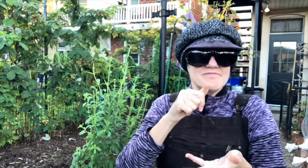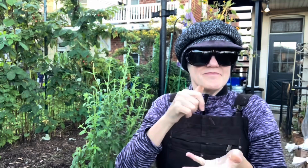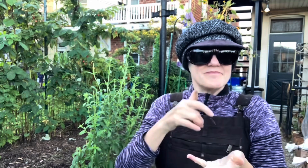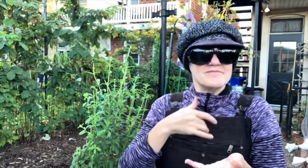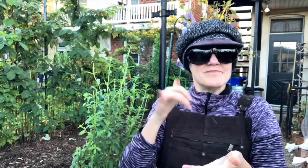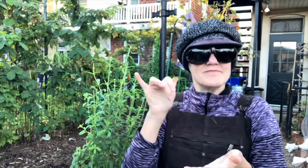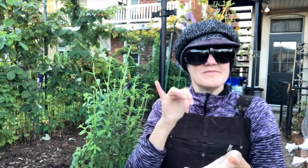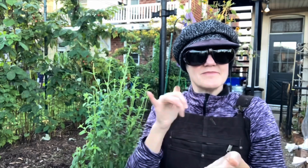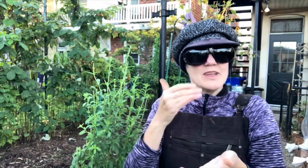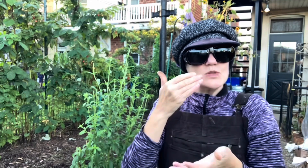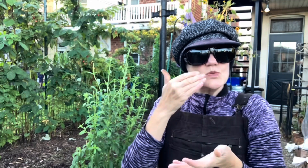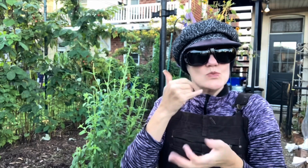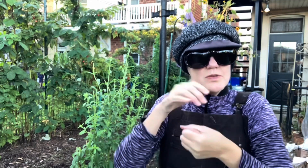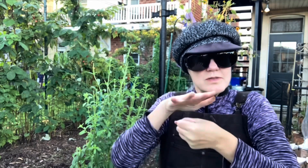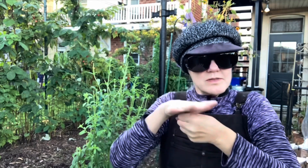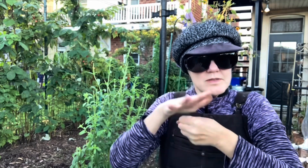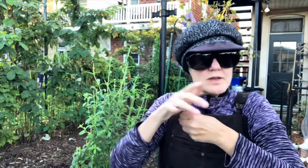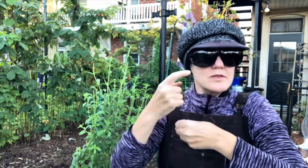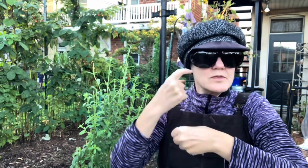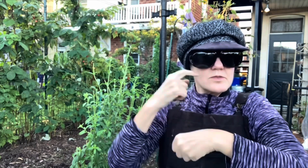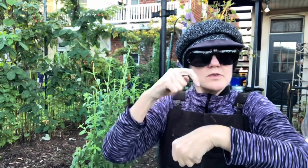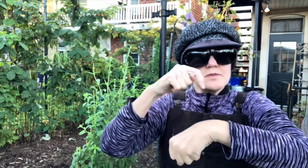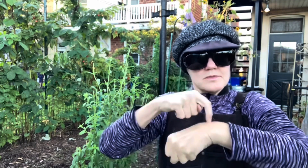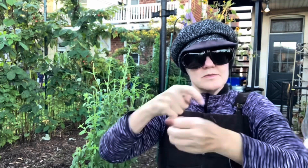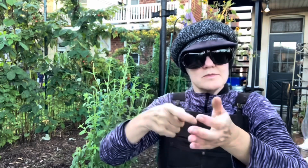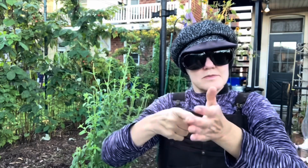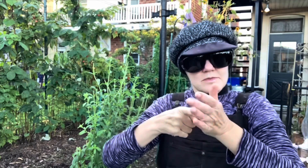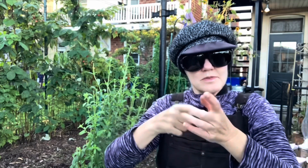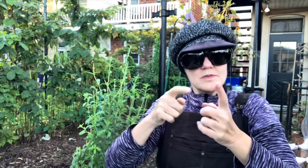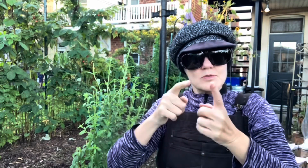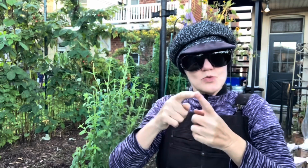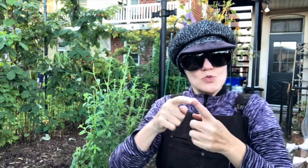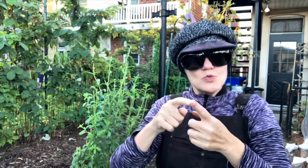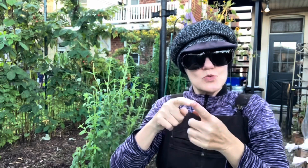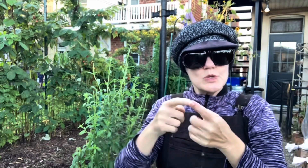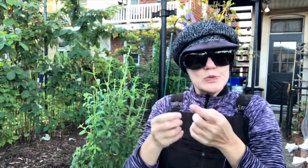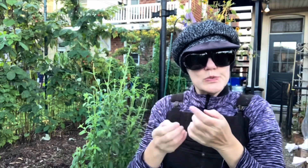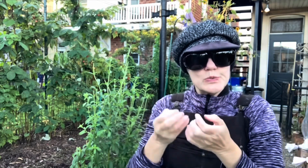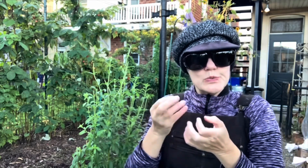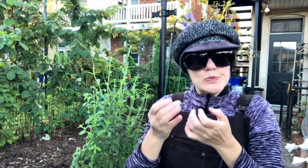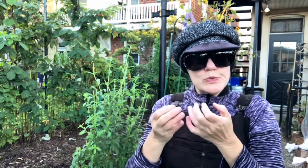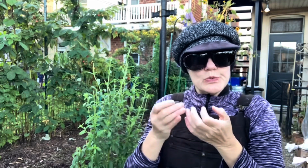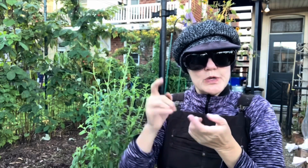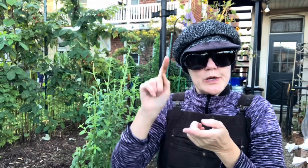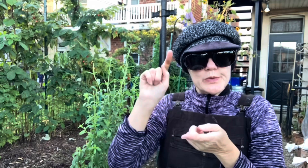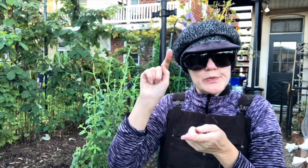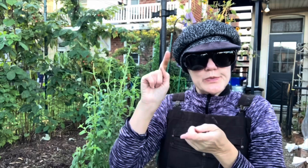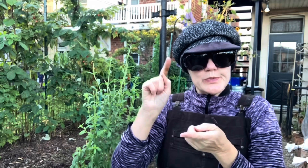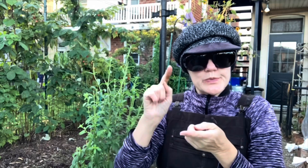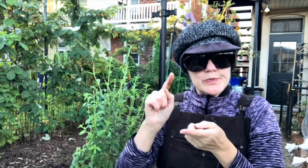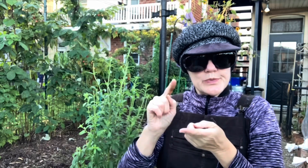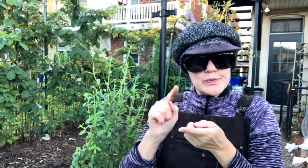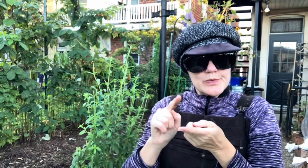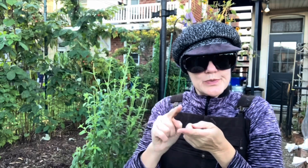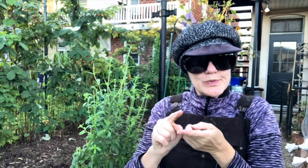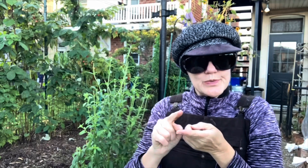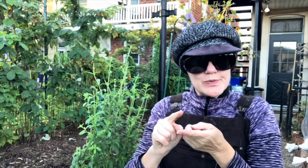I found that by the time I boil it down and condense it, the